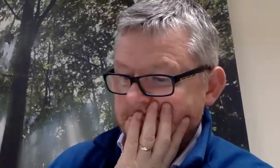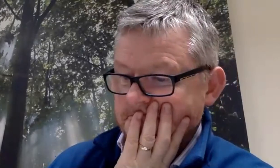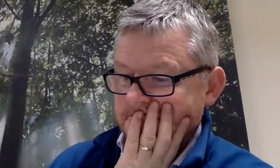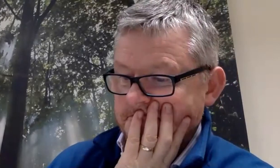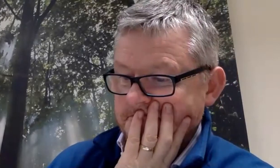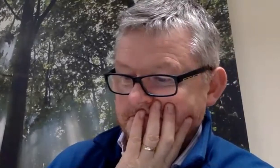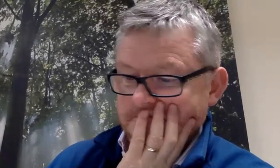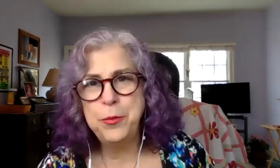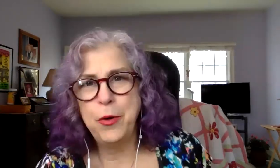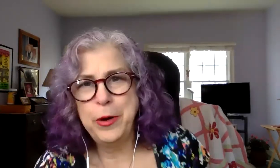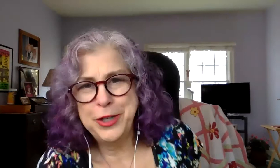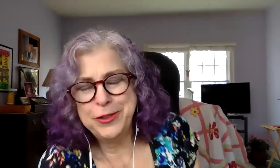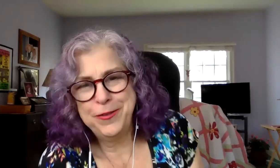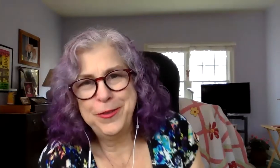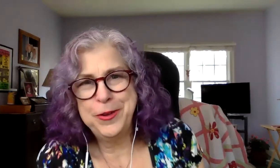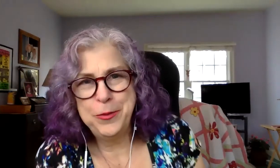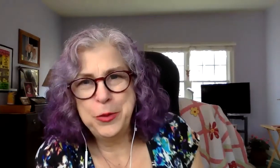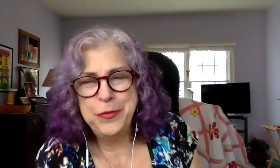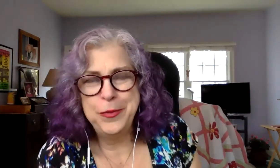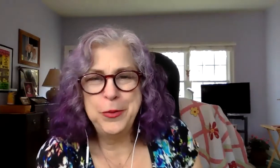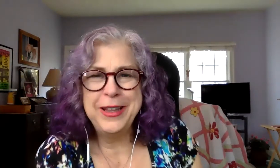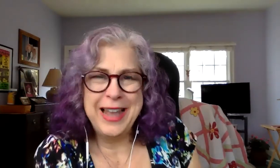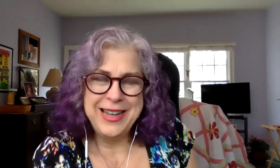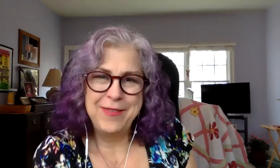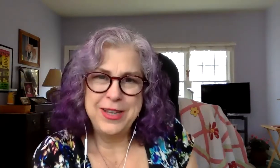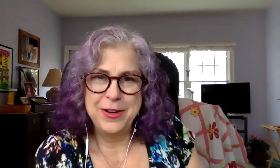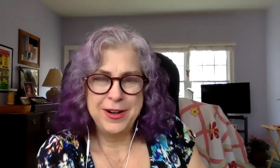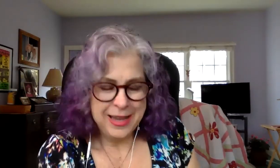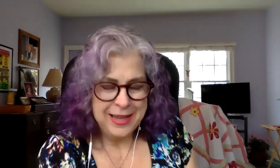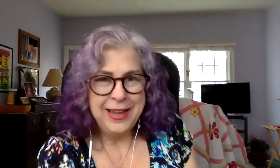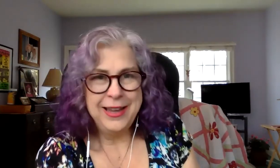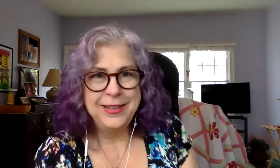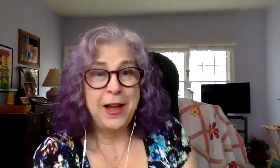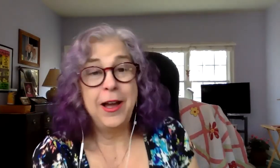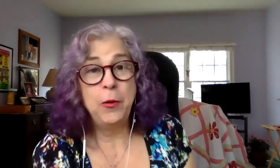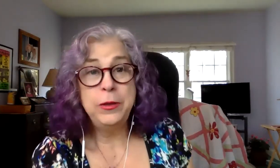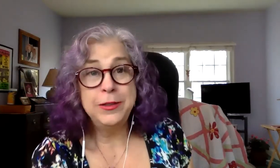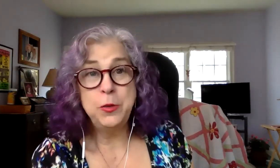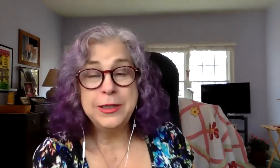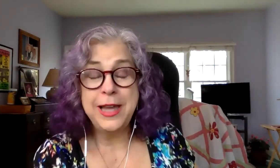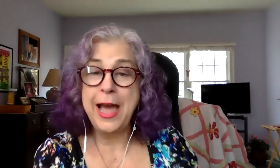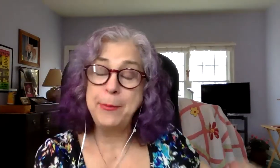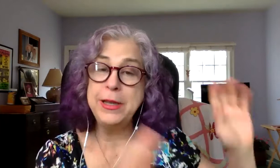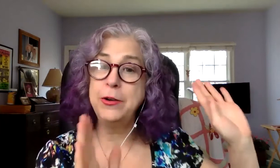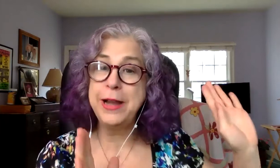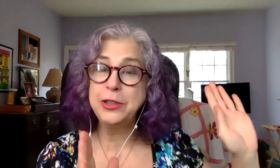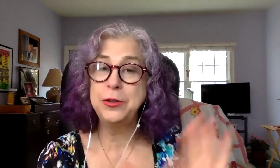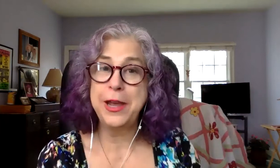Well, welcome to the program, Joseph. We're really glad to have you here. And I do want to say happy International Day of